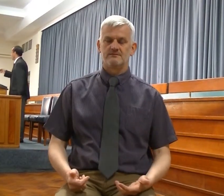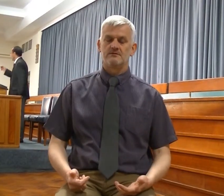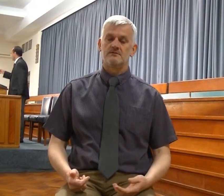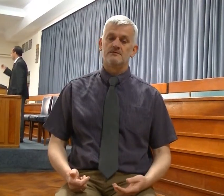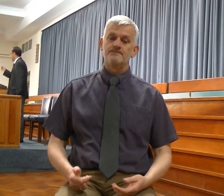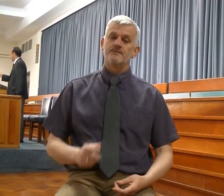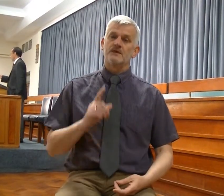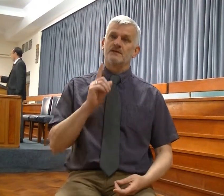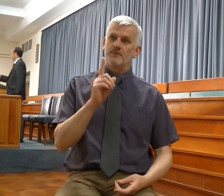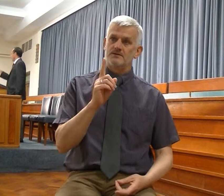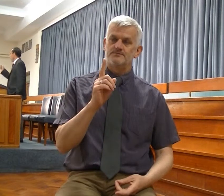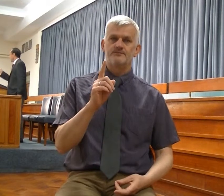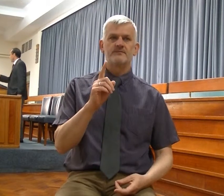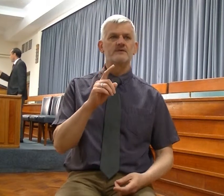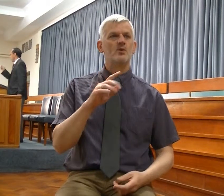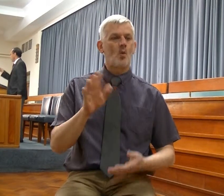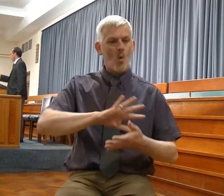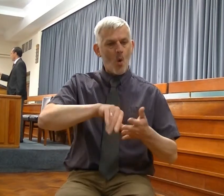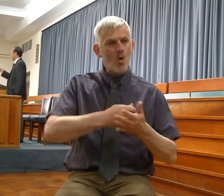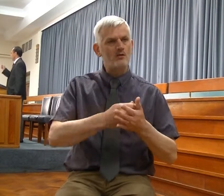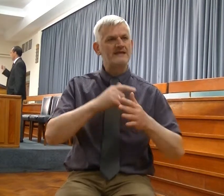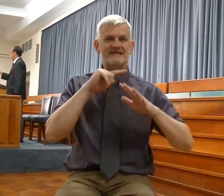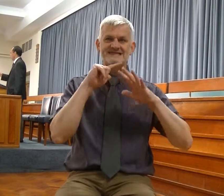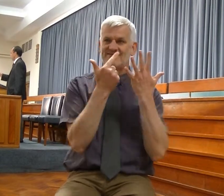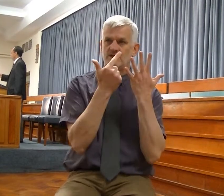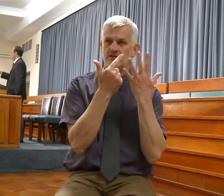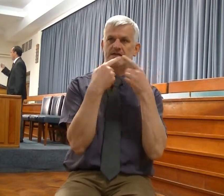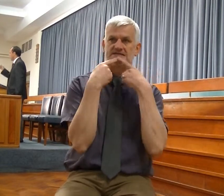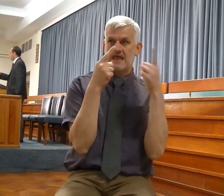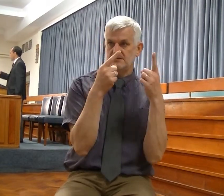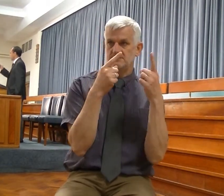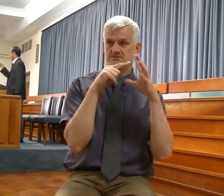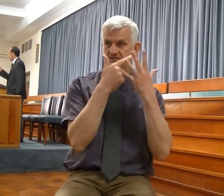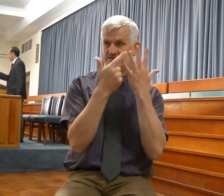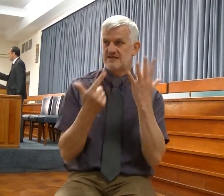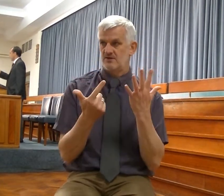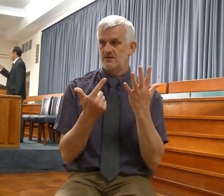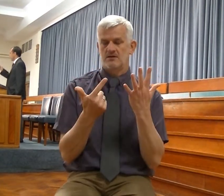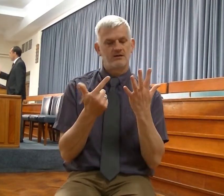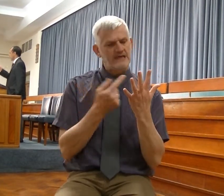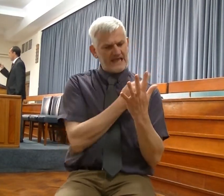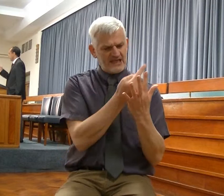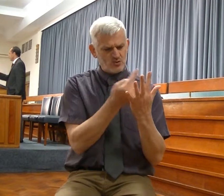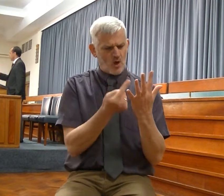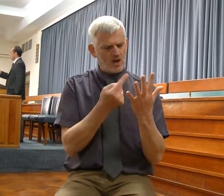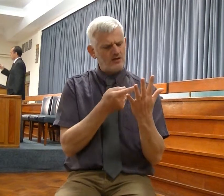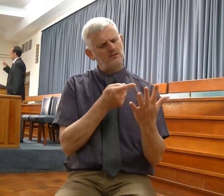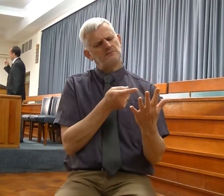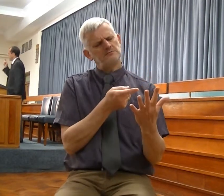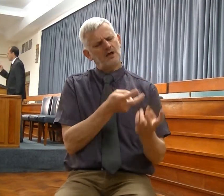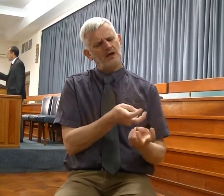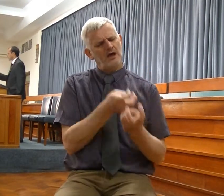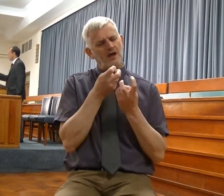remember, each statement uttered by Christ at the cross gives us a hint, gives us an